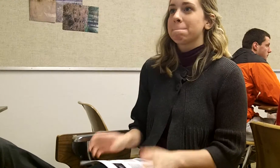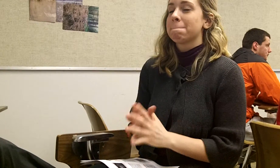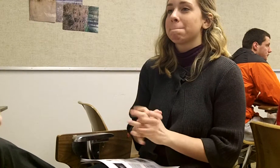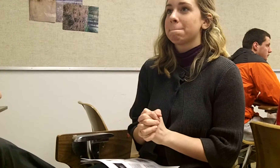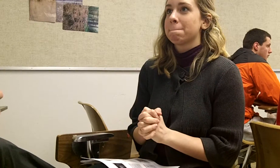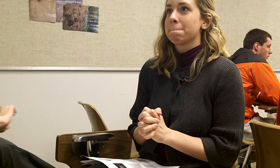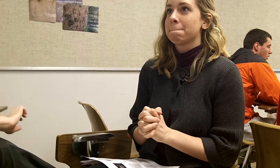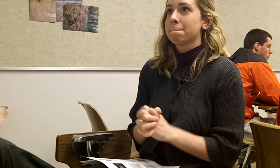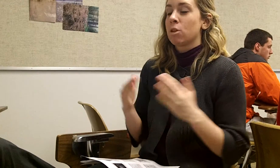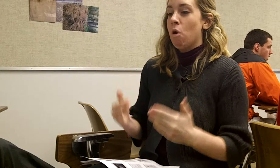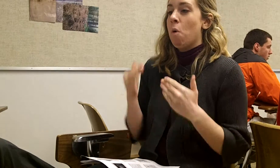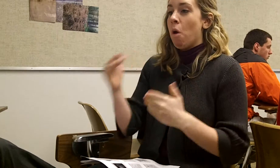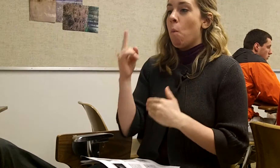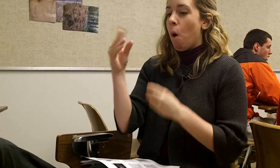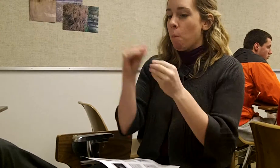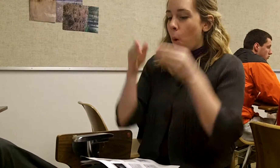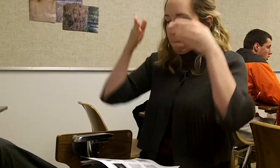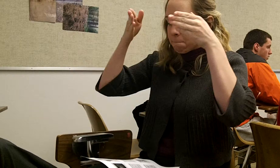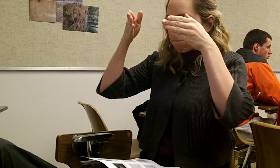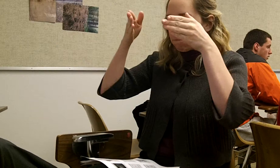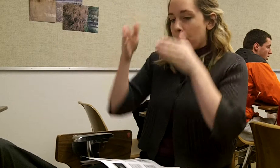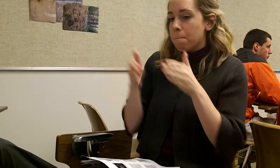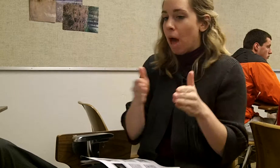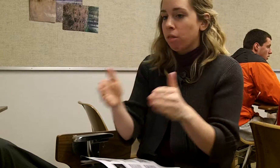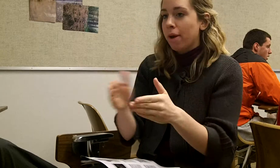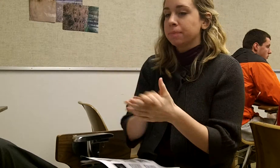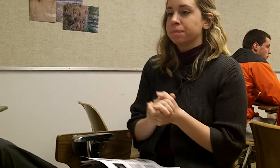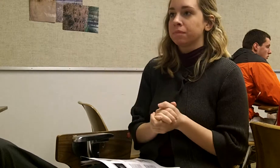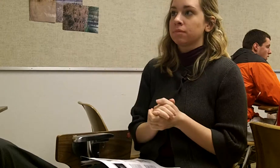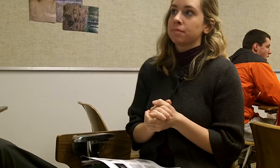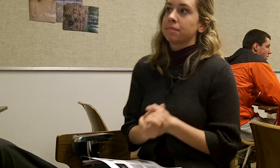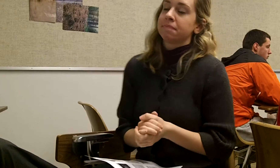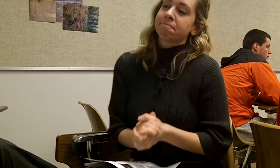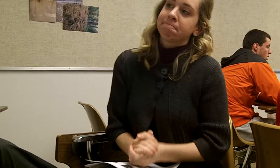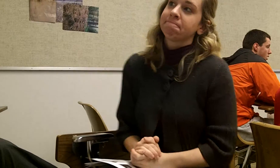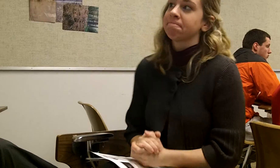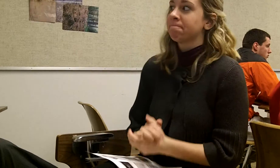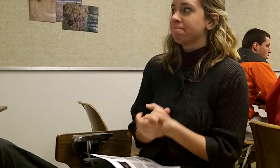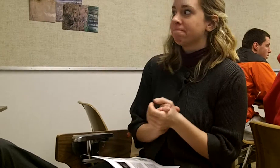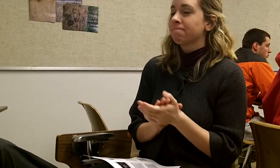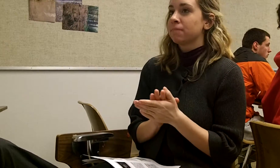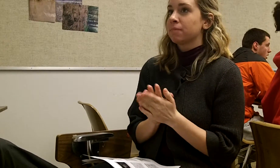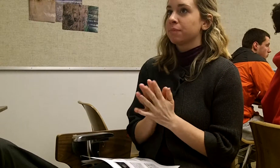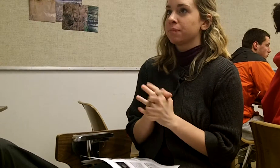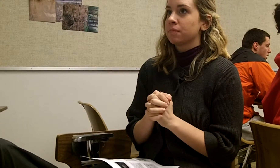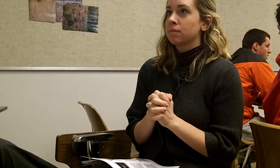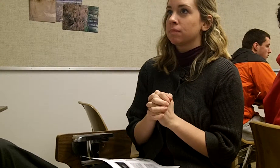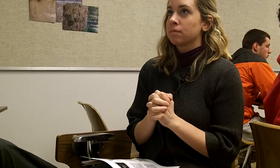One more pathway. These are, I would say, a little painful to